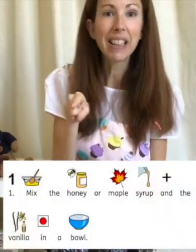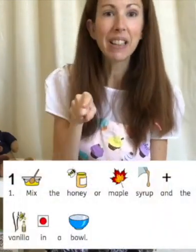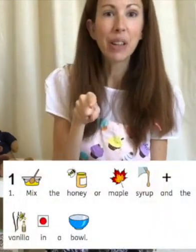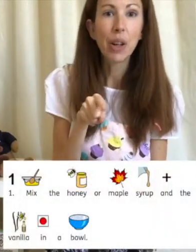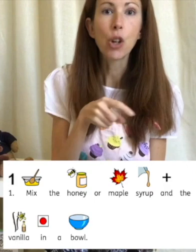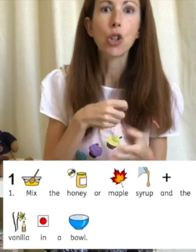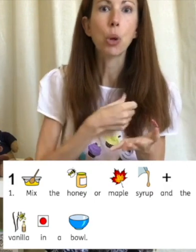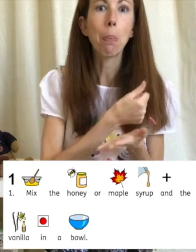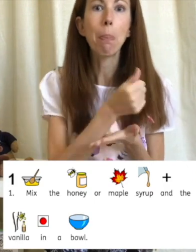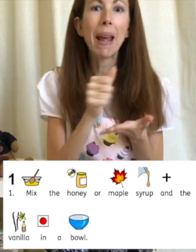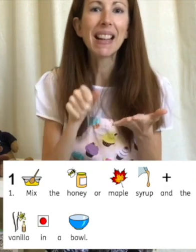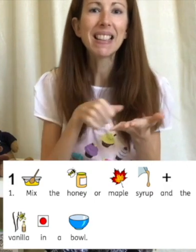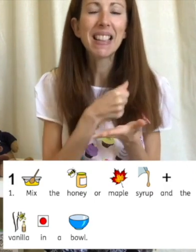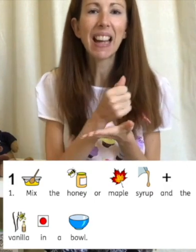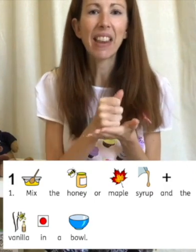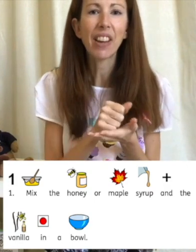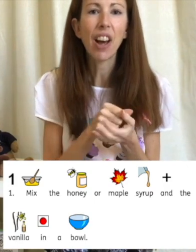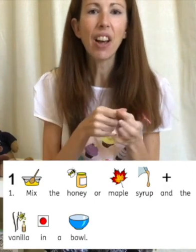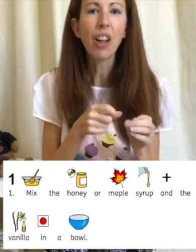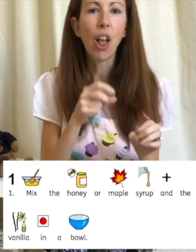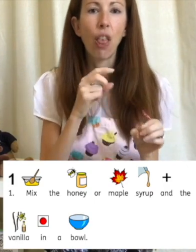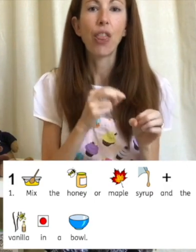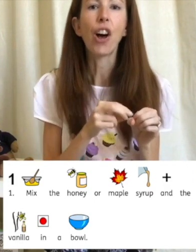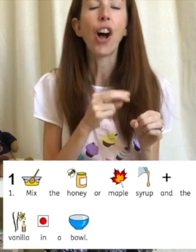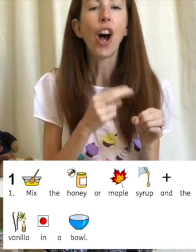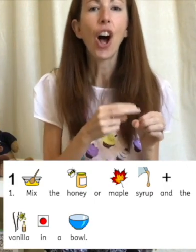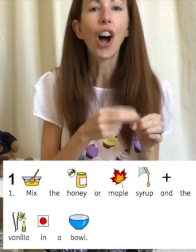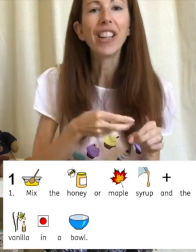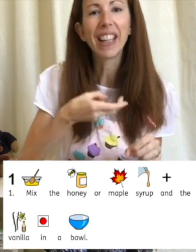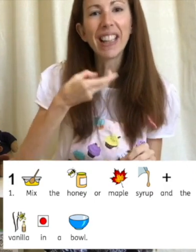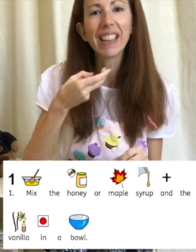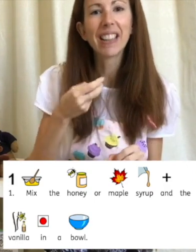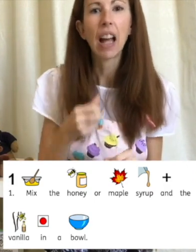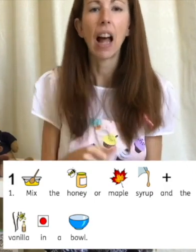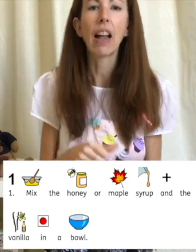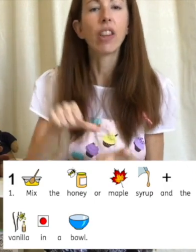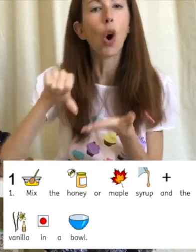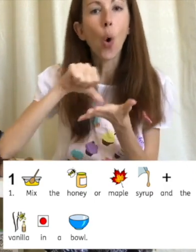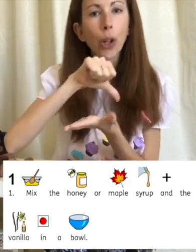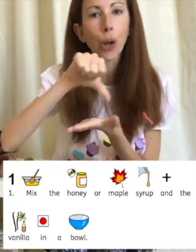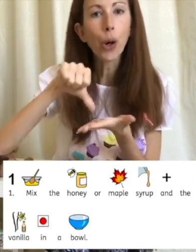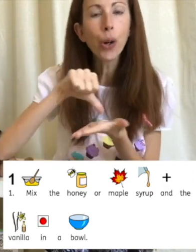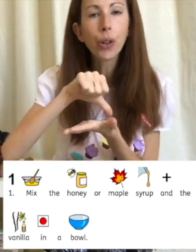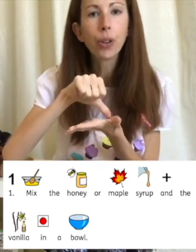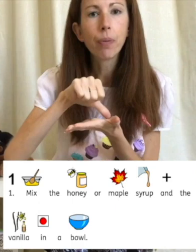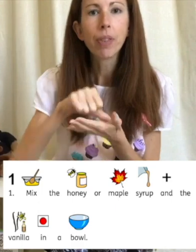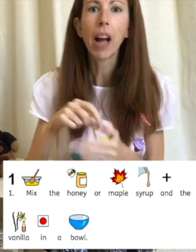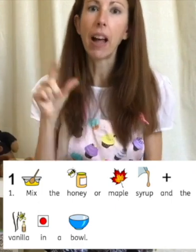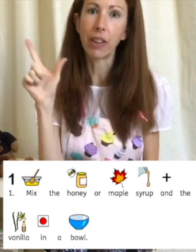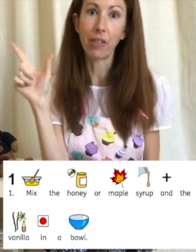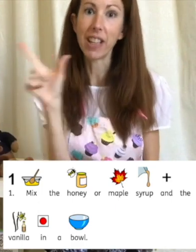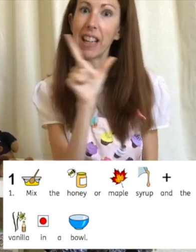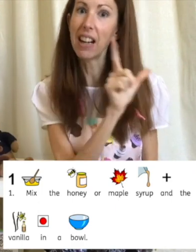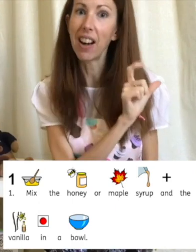need to mix together the honey and the oil and the